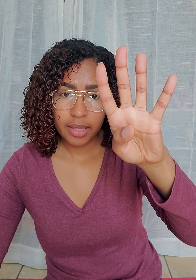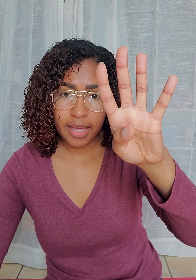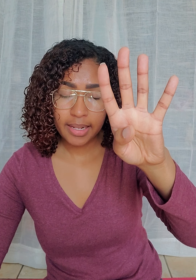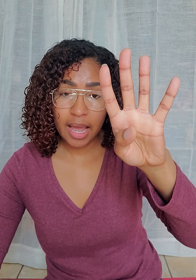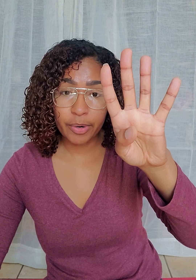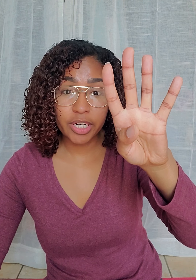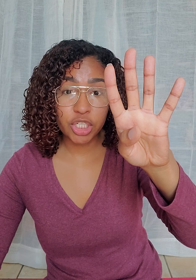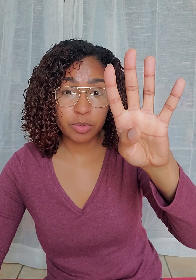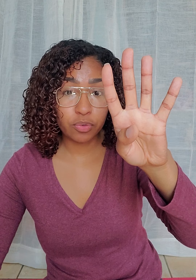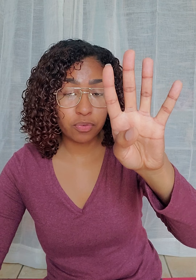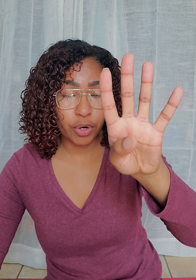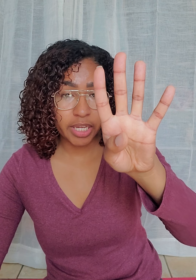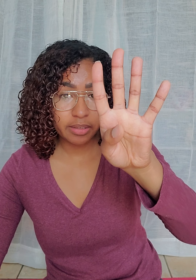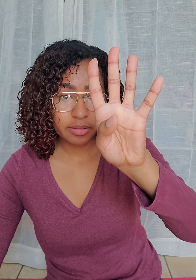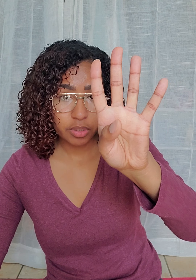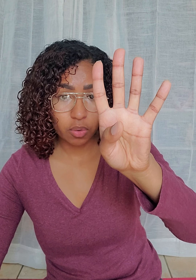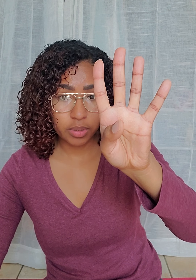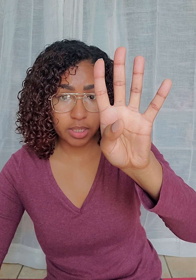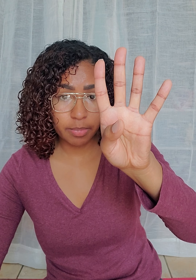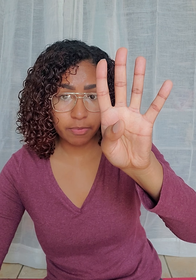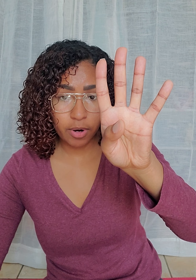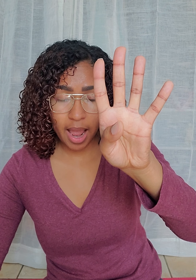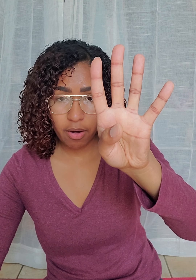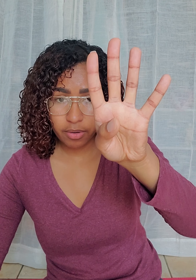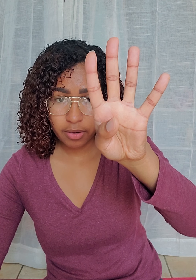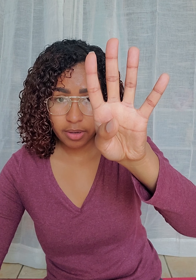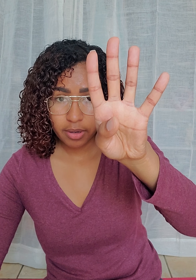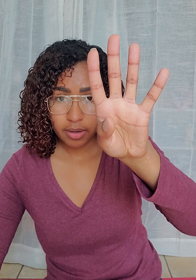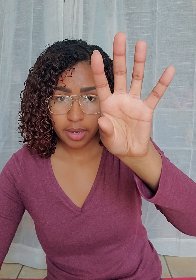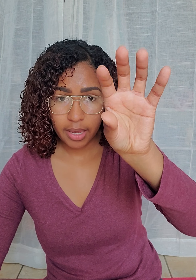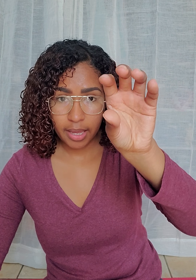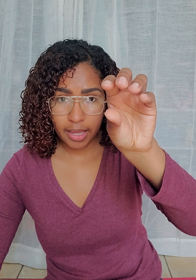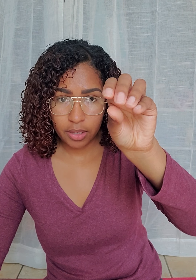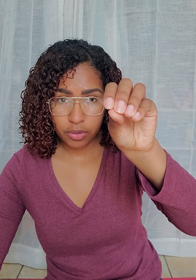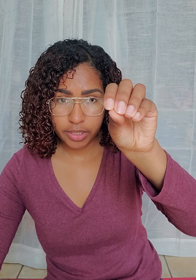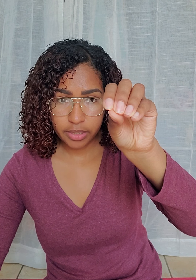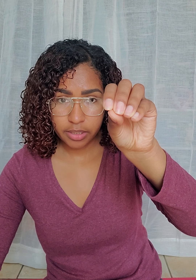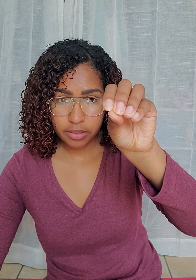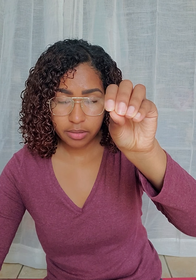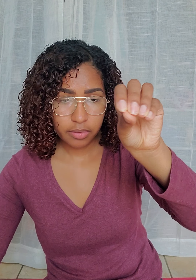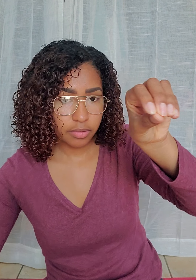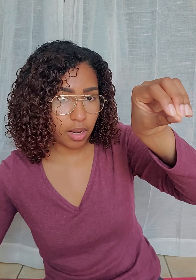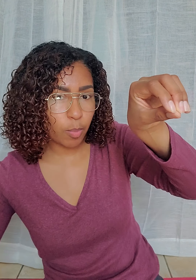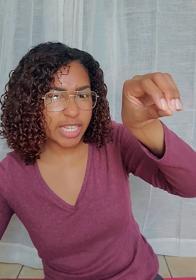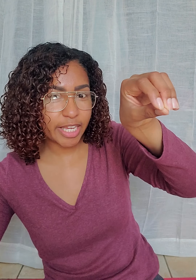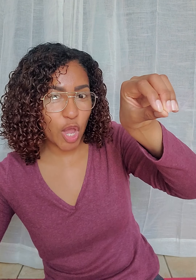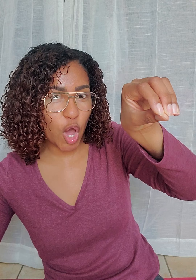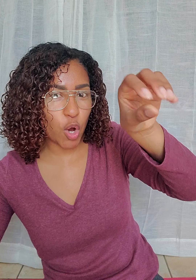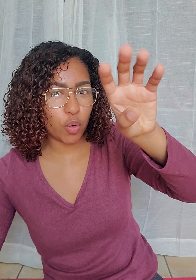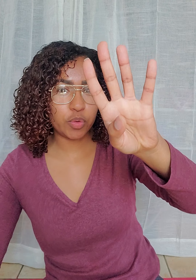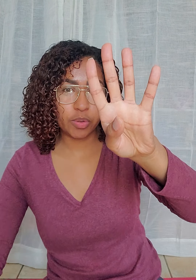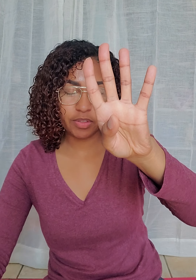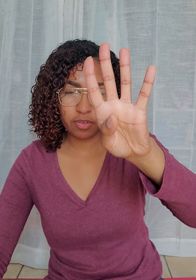And now we're going to jump to 40. So hold the number 4 out and close it. Almost like an O. So it's from